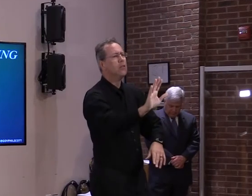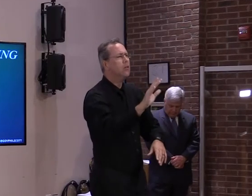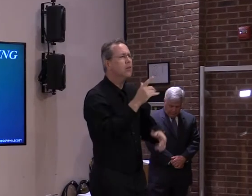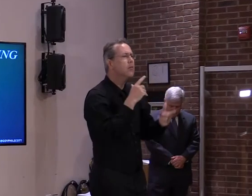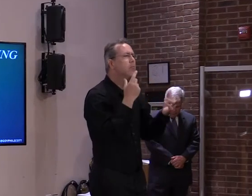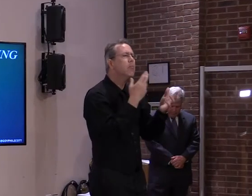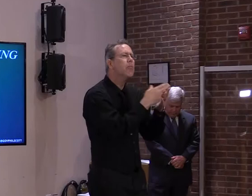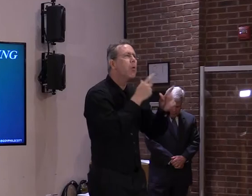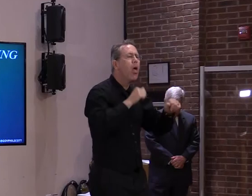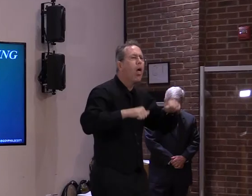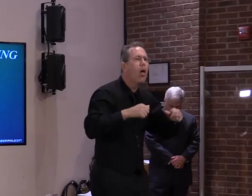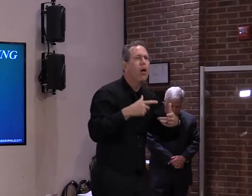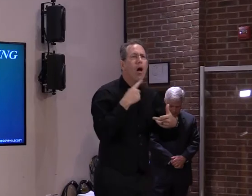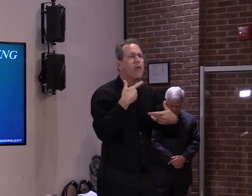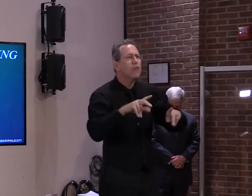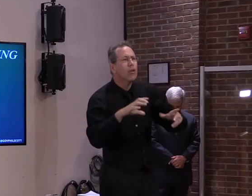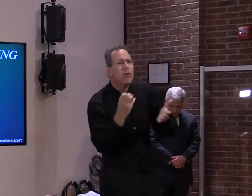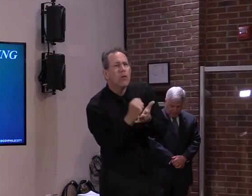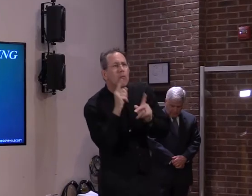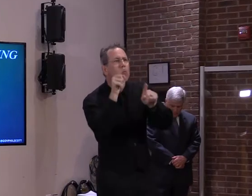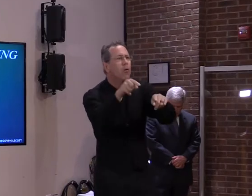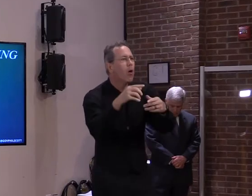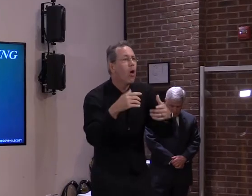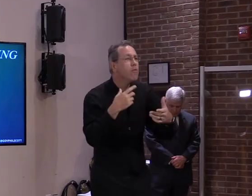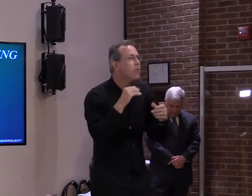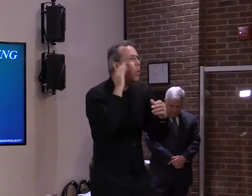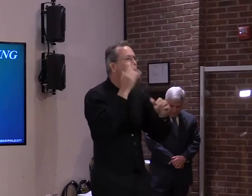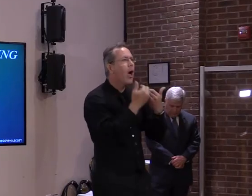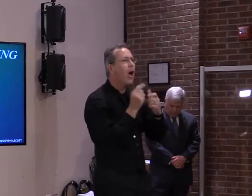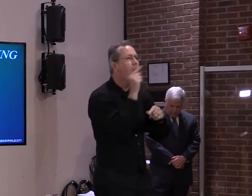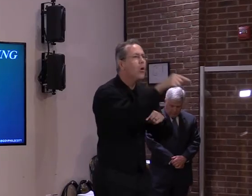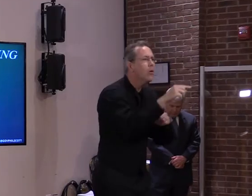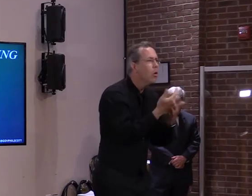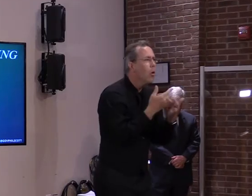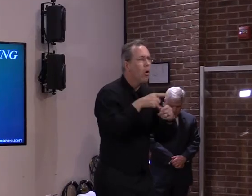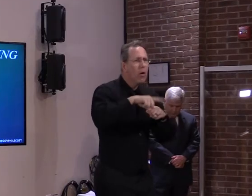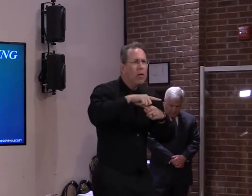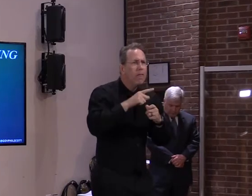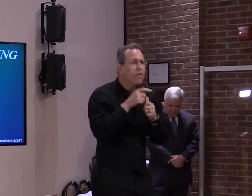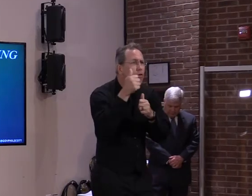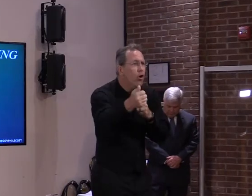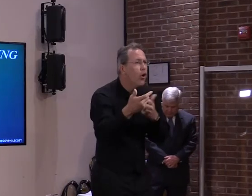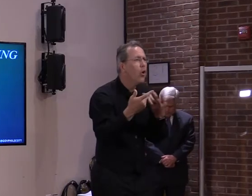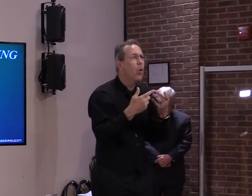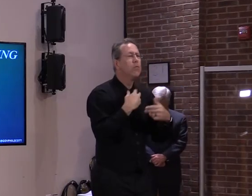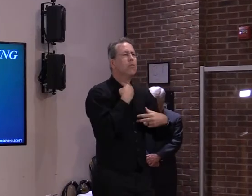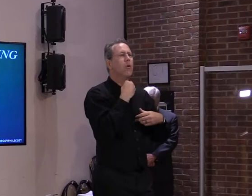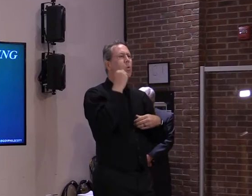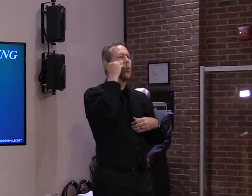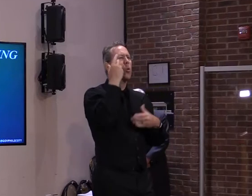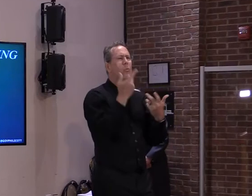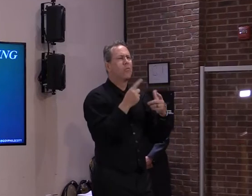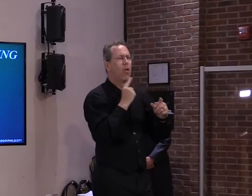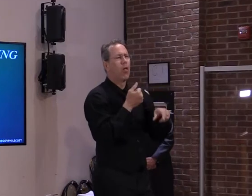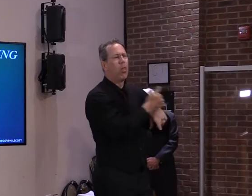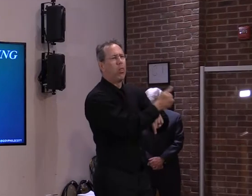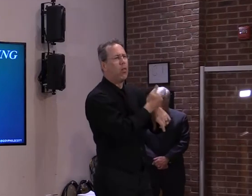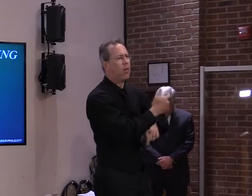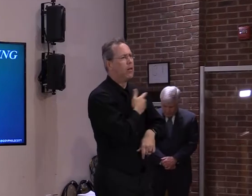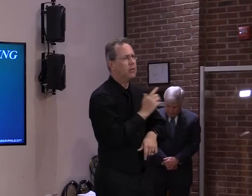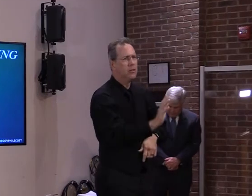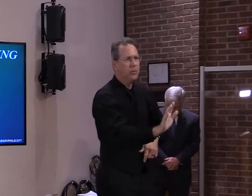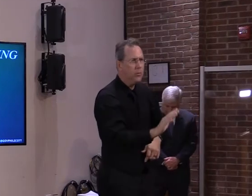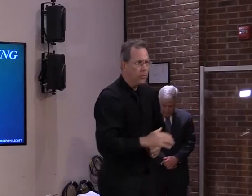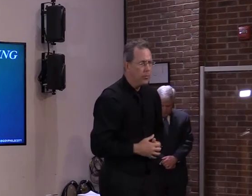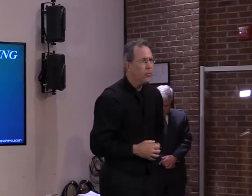it's put in front of them. And indeed, you've seen a list of places where the vaccine's going to be available, and that's what's going